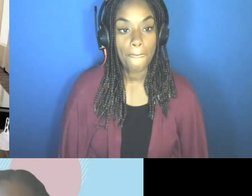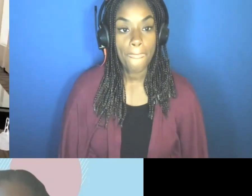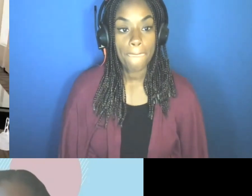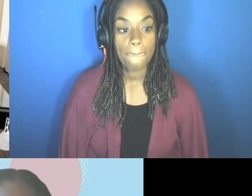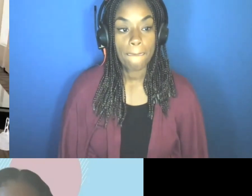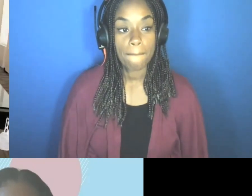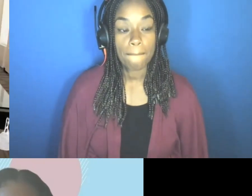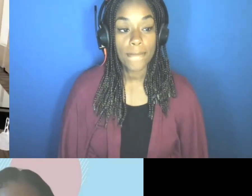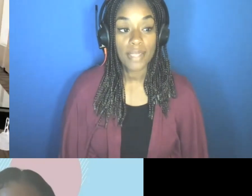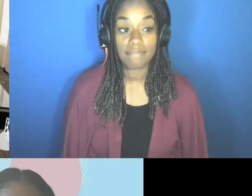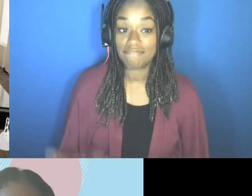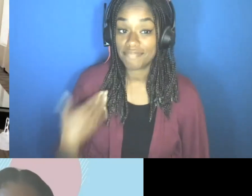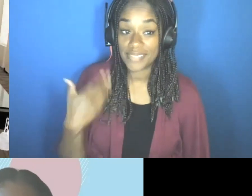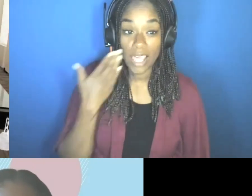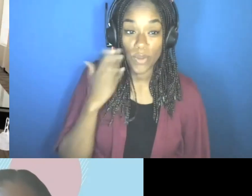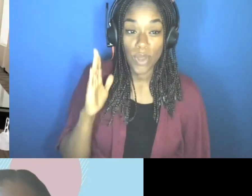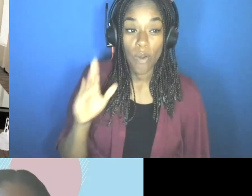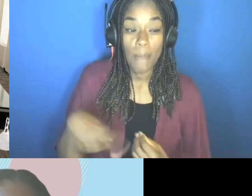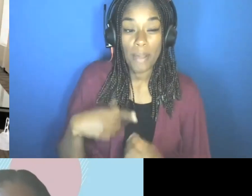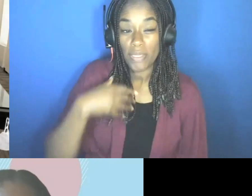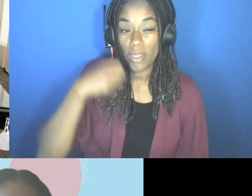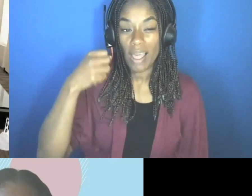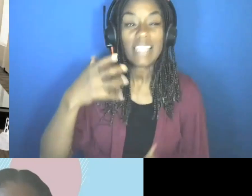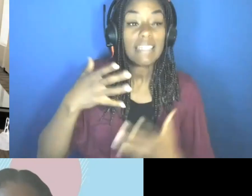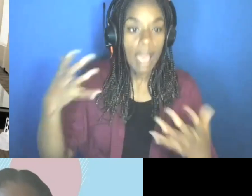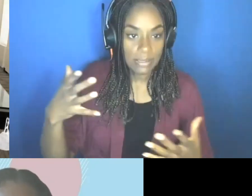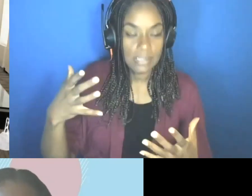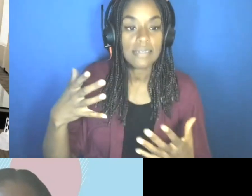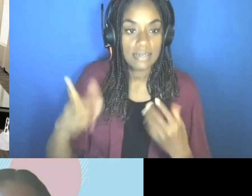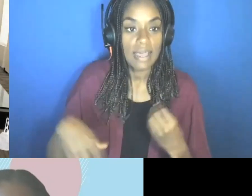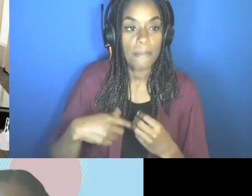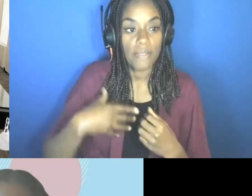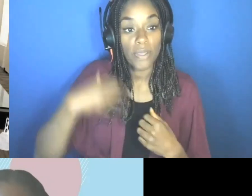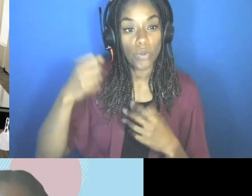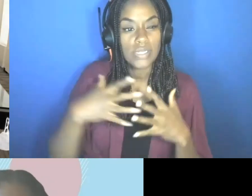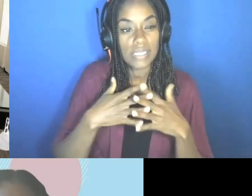I don't know that much about the Older American Act. Maybe somebody could educate me.